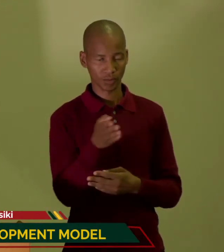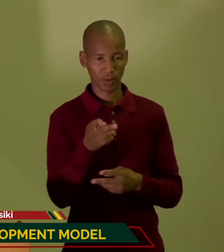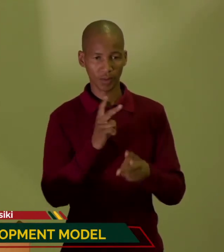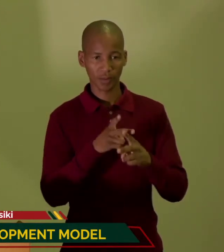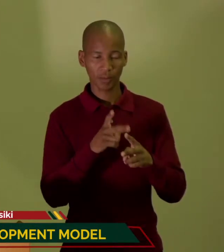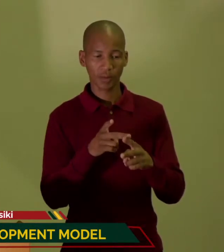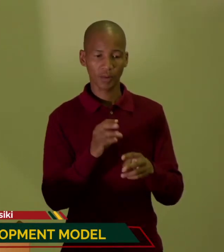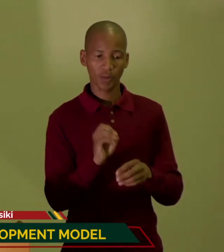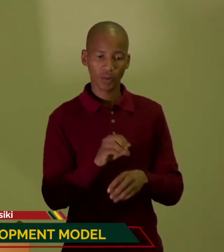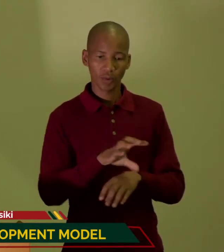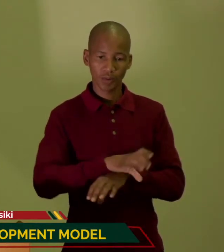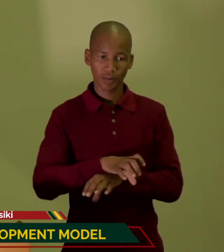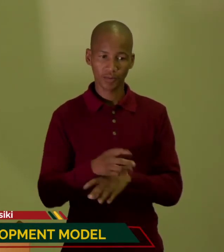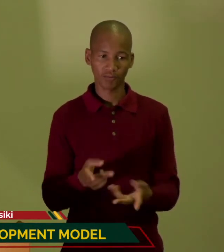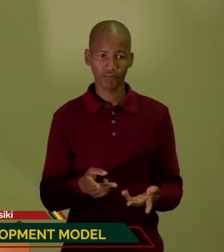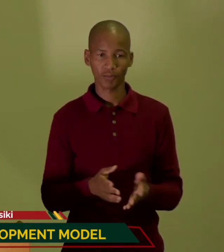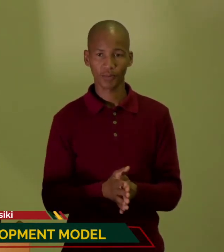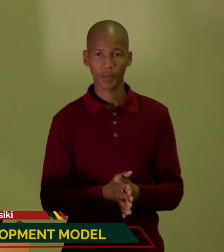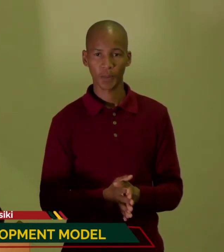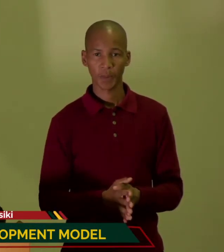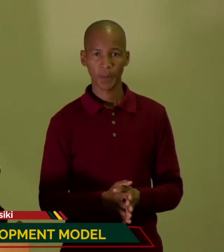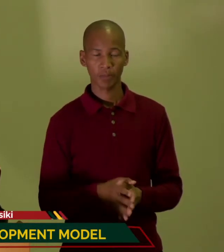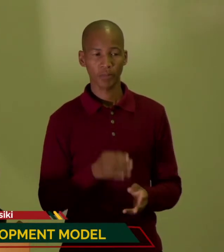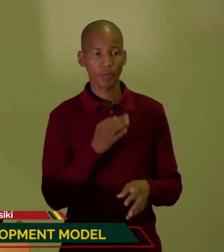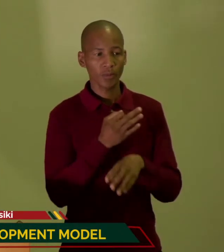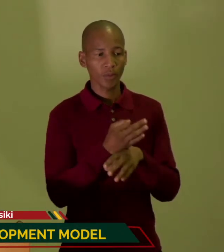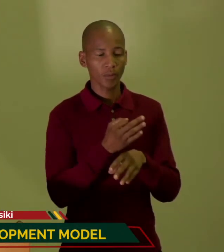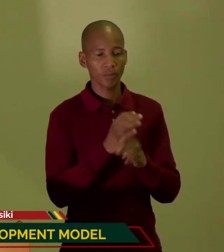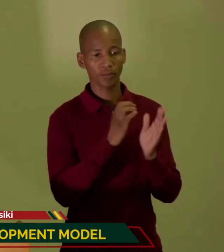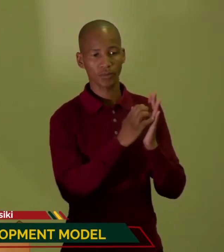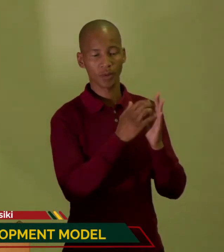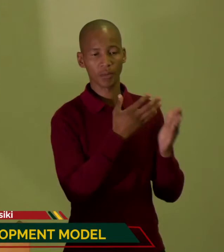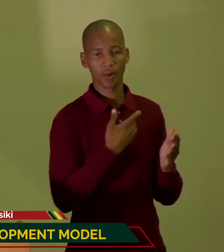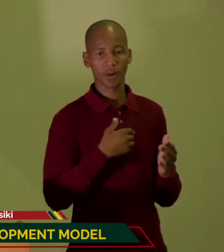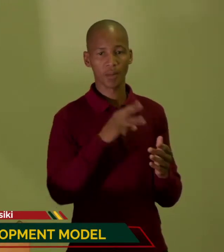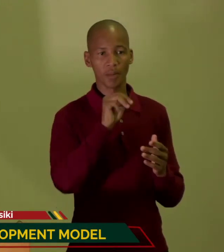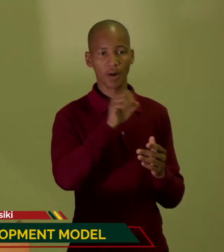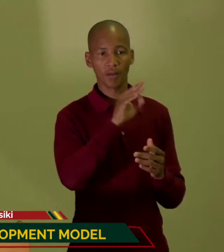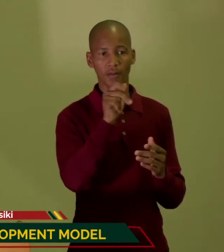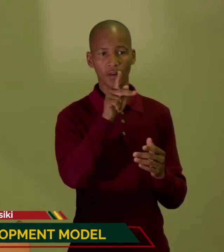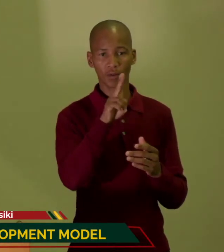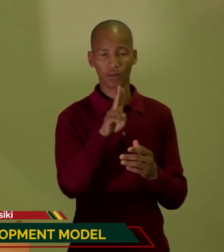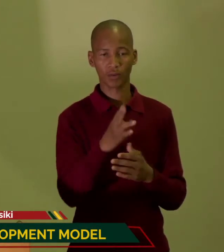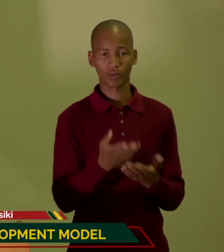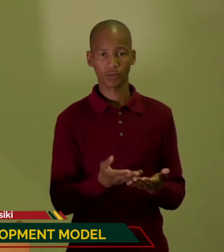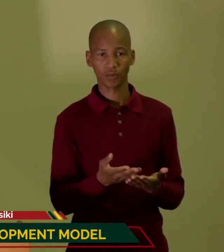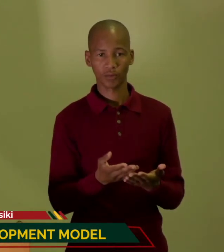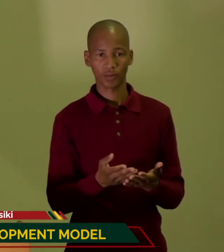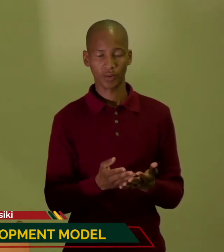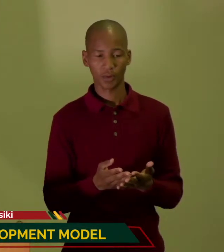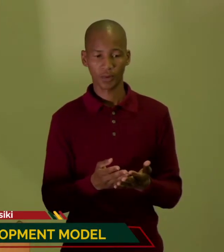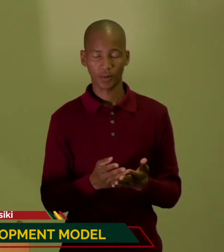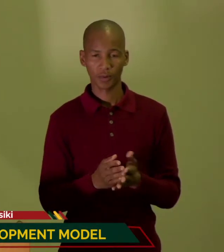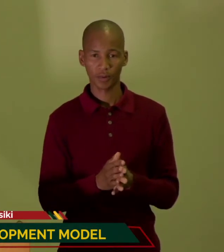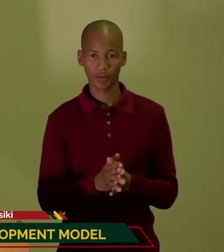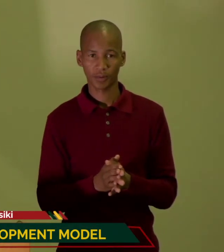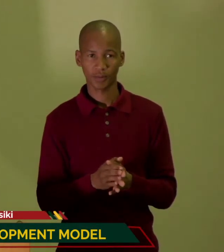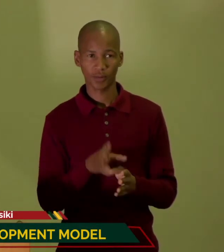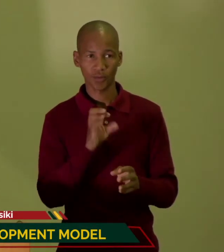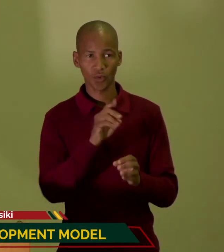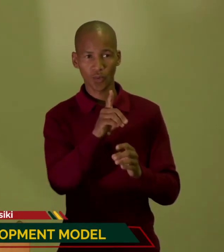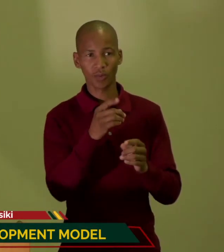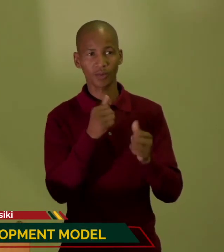province. Amakhosazana ke ufana nomafaku umamkhapha lesibelibana siyandibuza ke sibalwe ngumntu